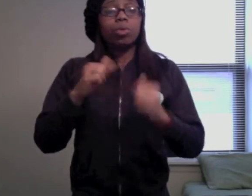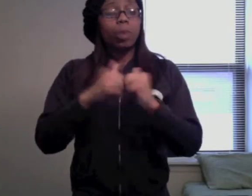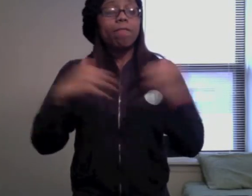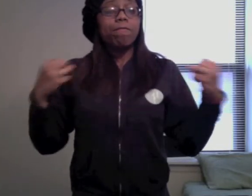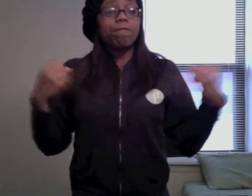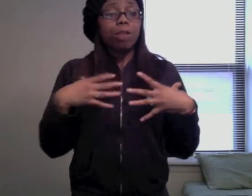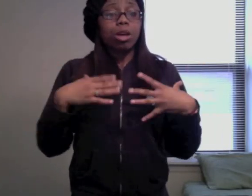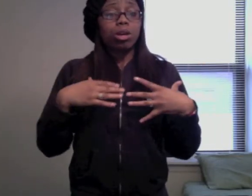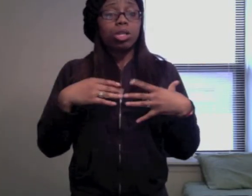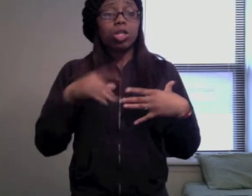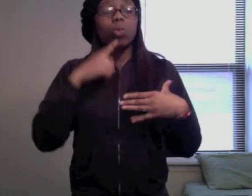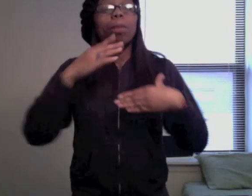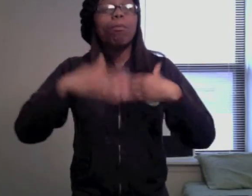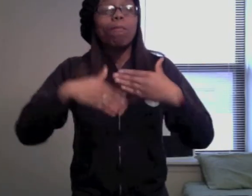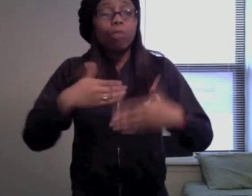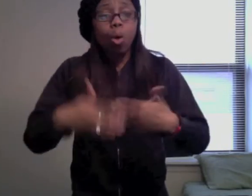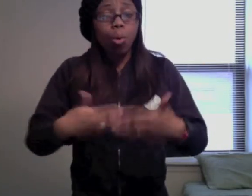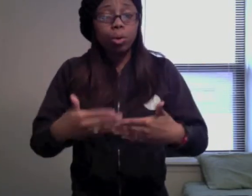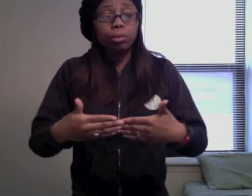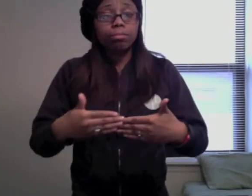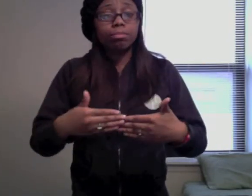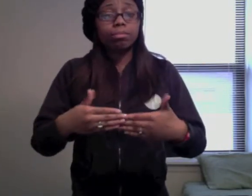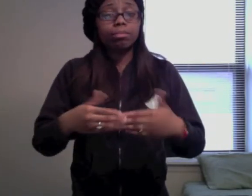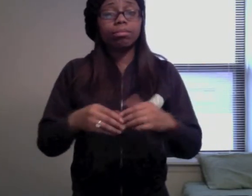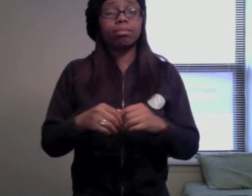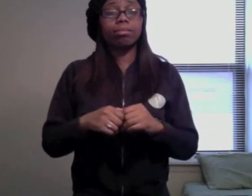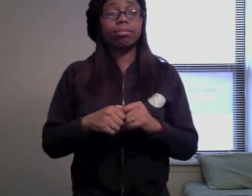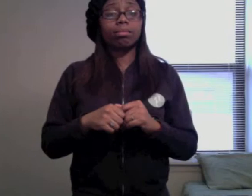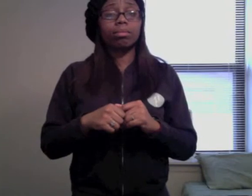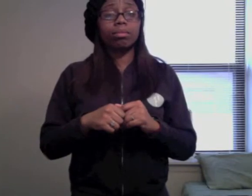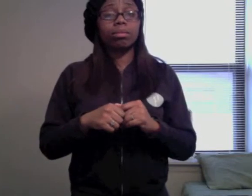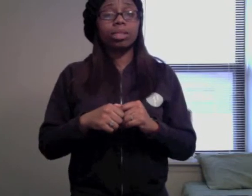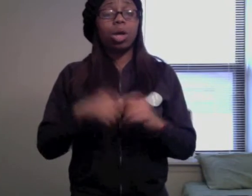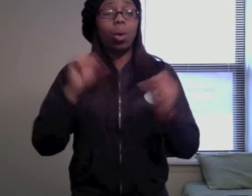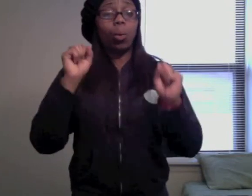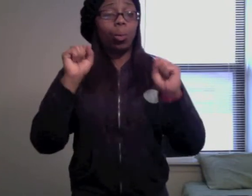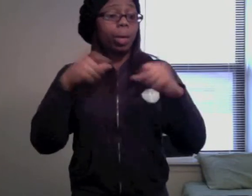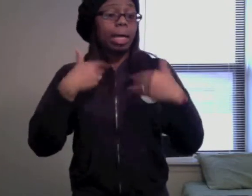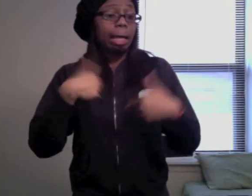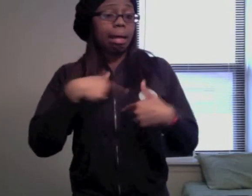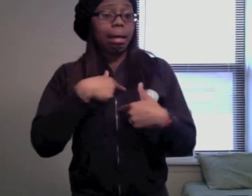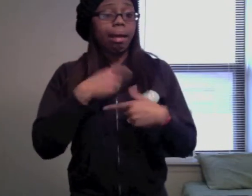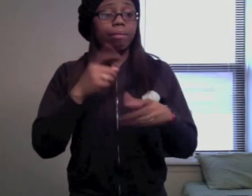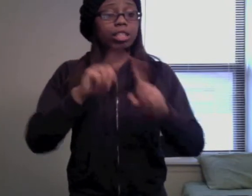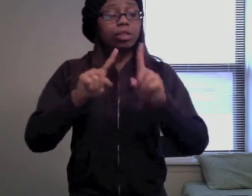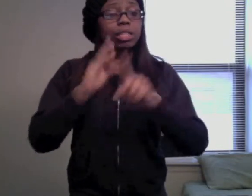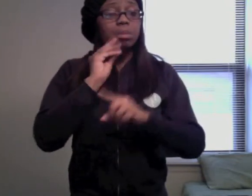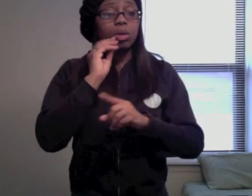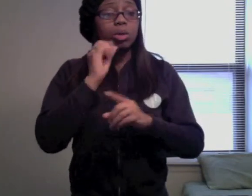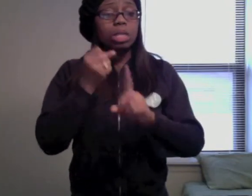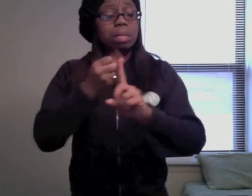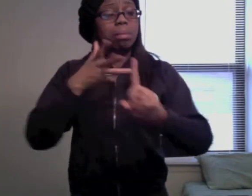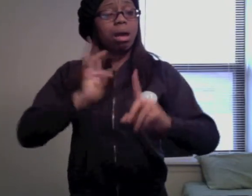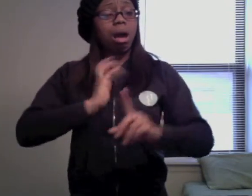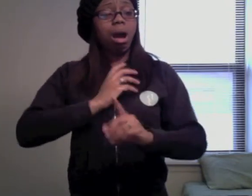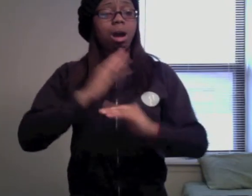make progressive approximations towards expanding our comfort zone. You can begin by imagining the